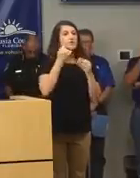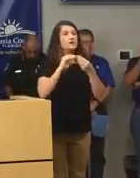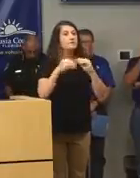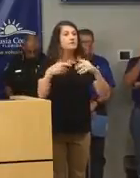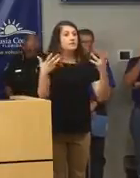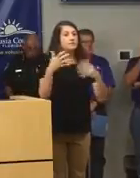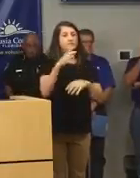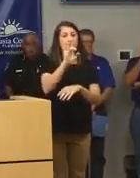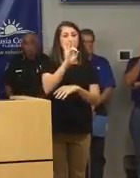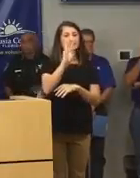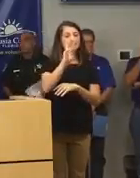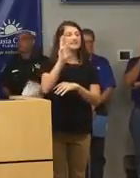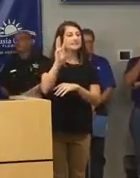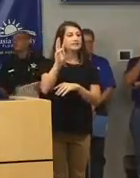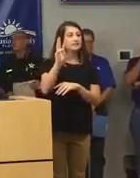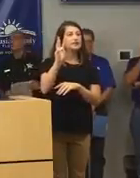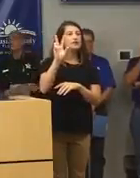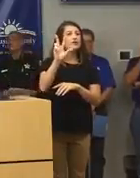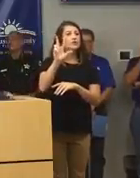is